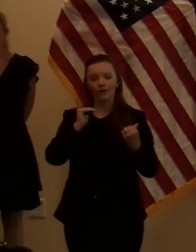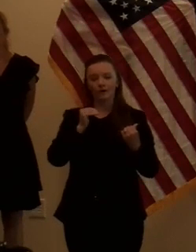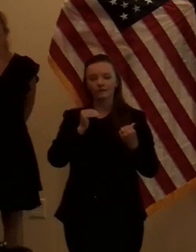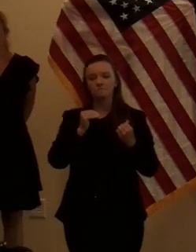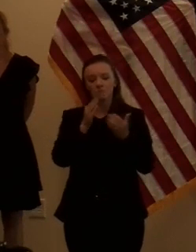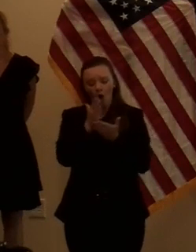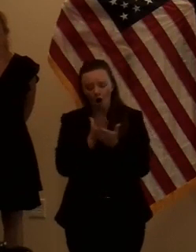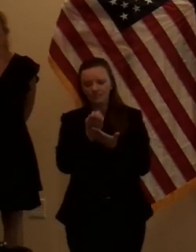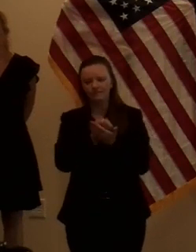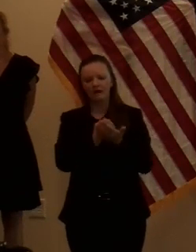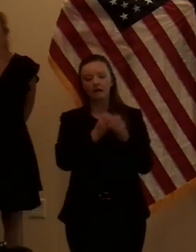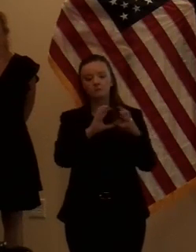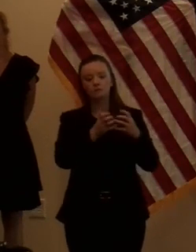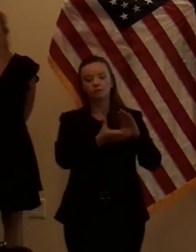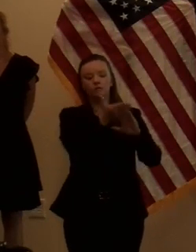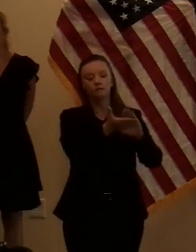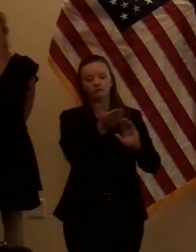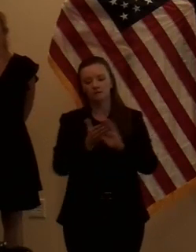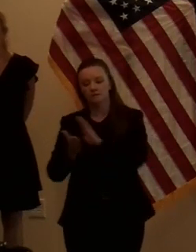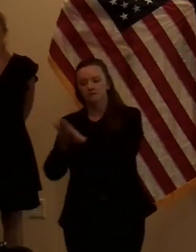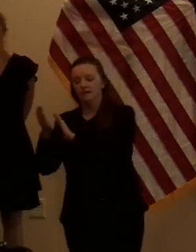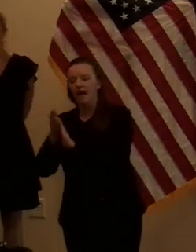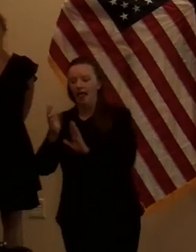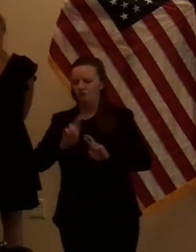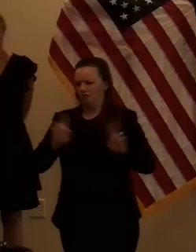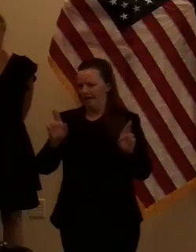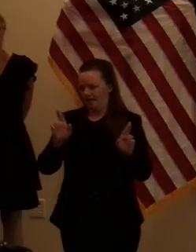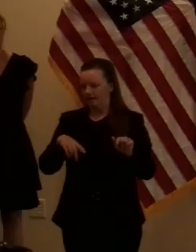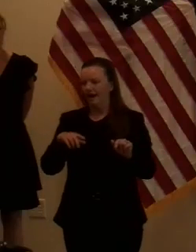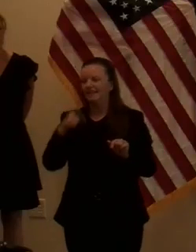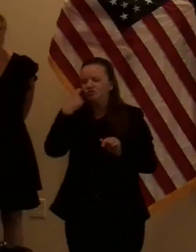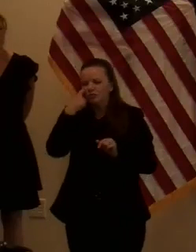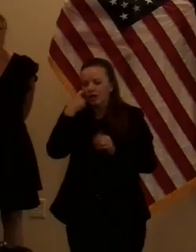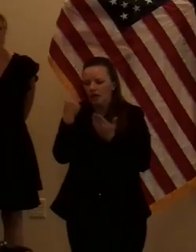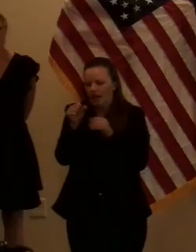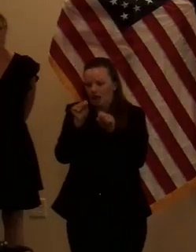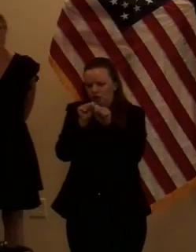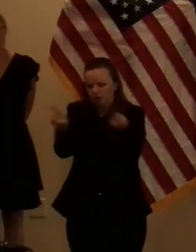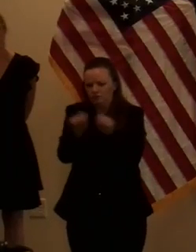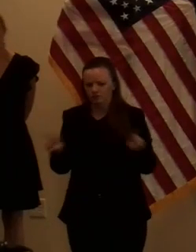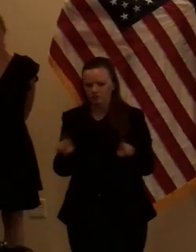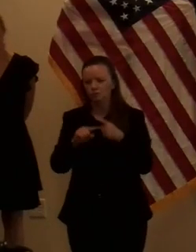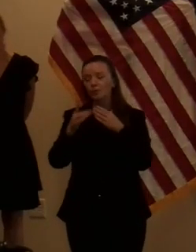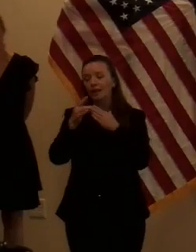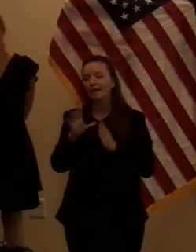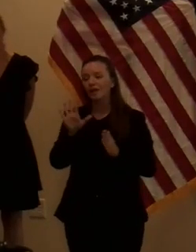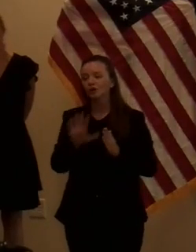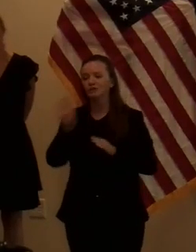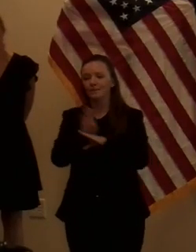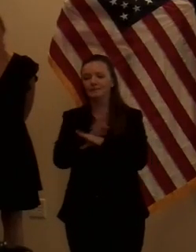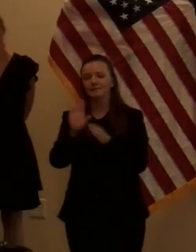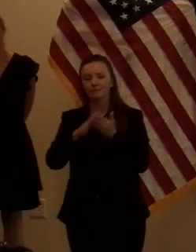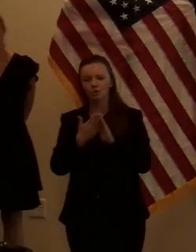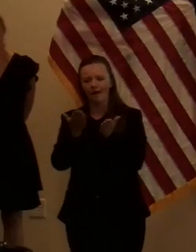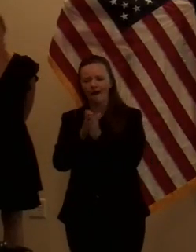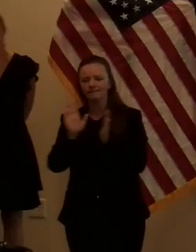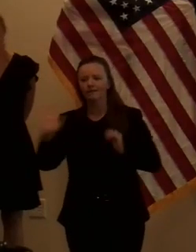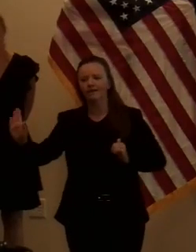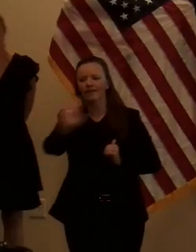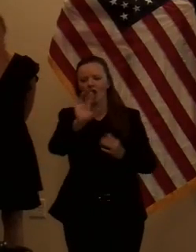sections of our economy. That's why just moments ago, I sent letters to leaders in our business community seeking their input